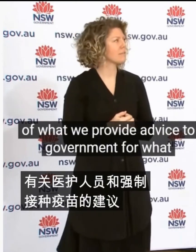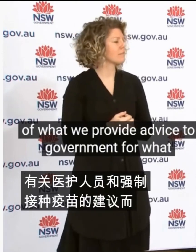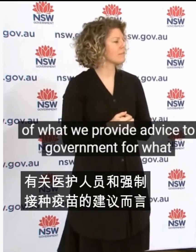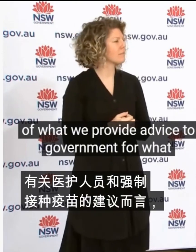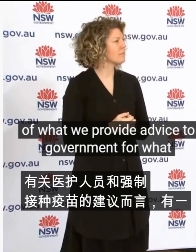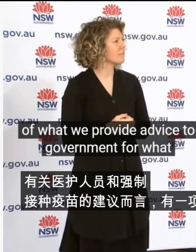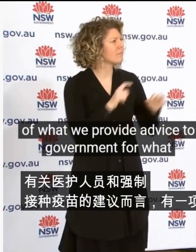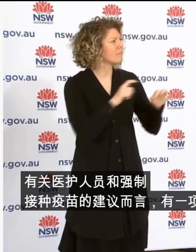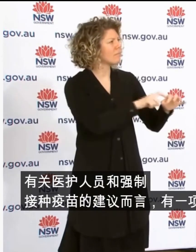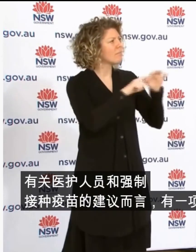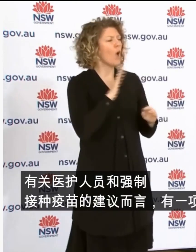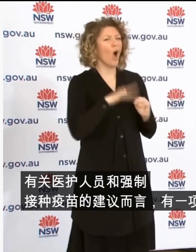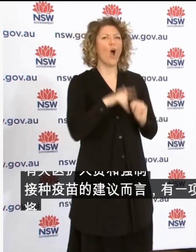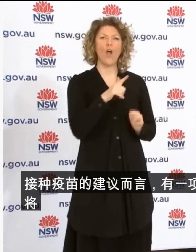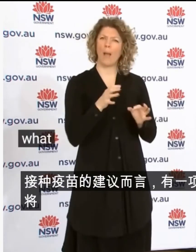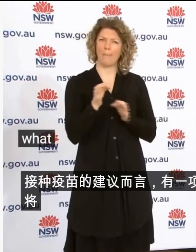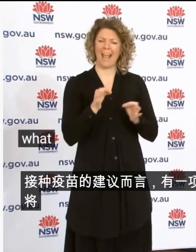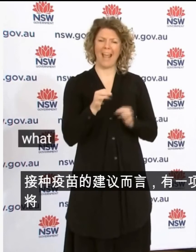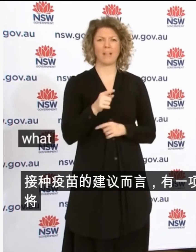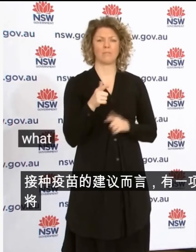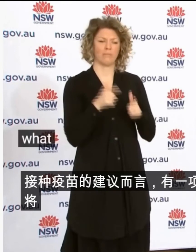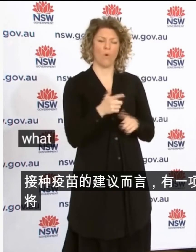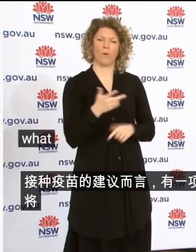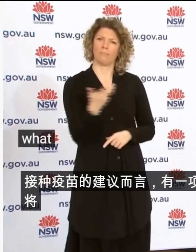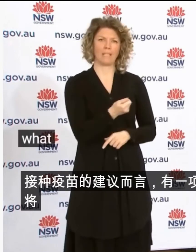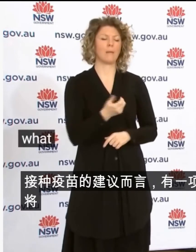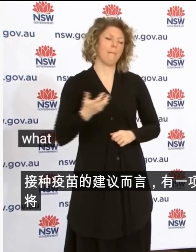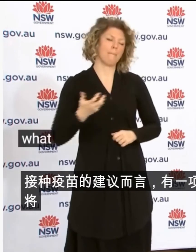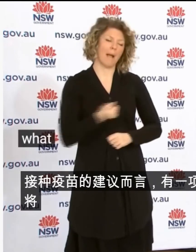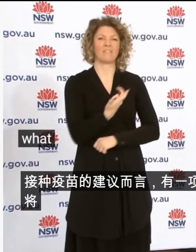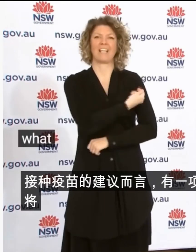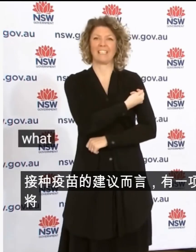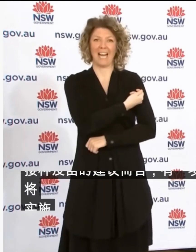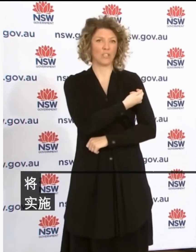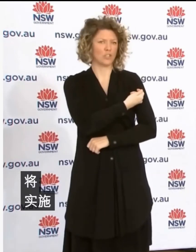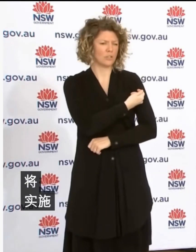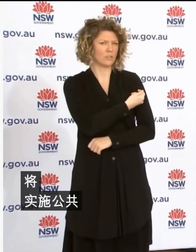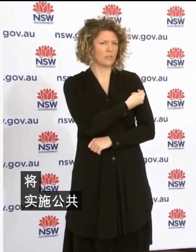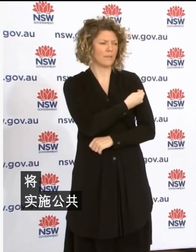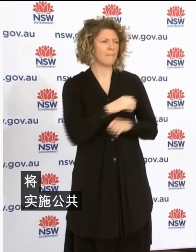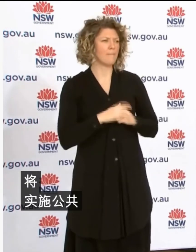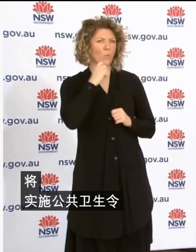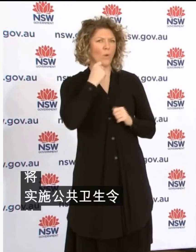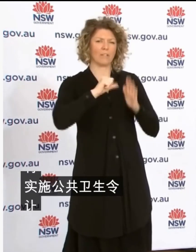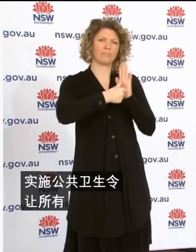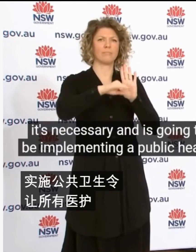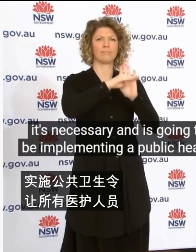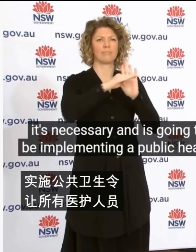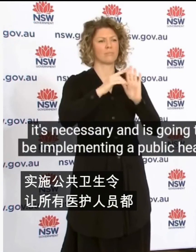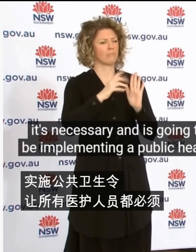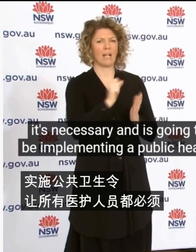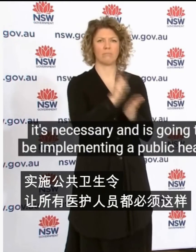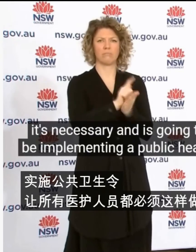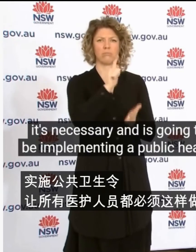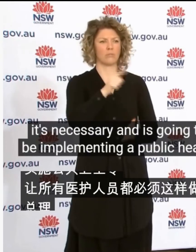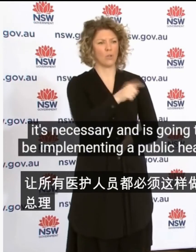mandatory vaccinations. There's a plan that That's Mr. correct. Hazard is going to be implementing a public health order to make it